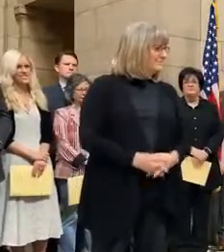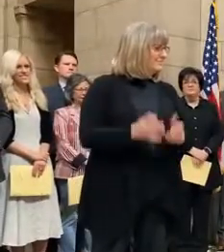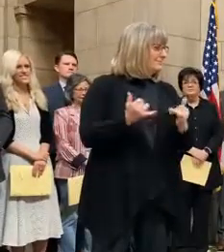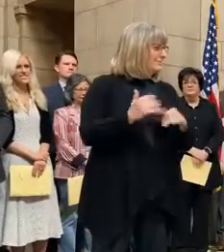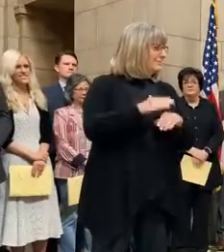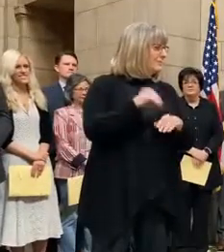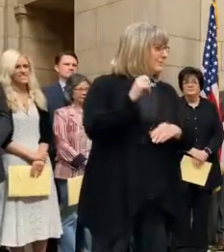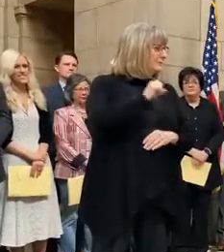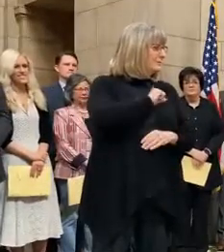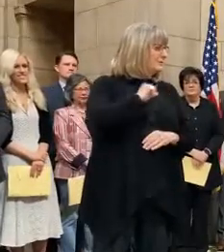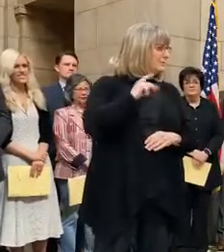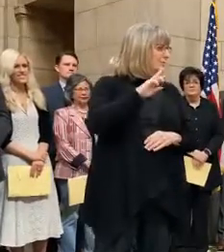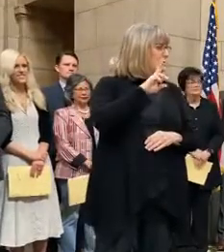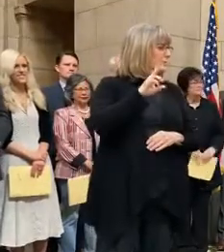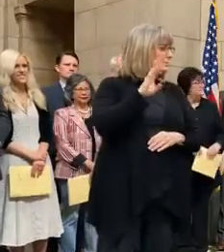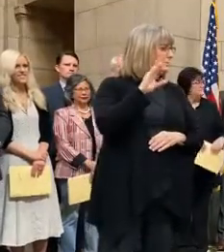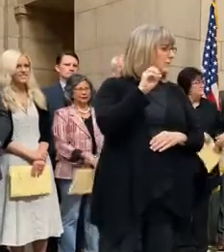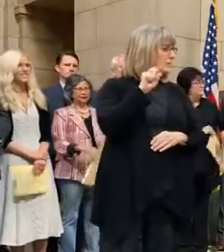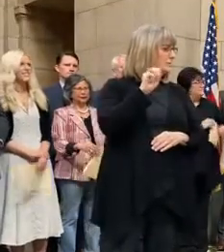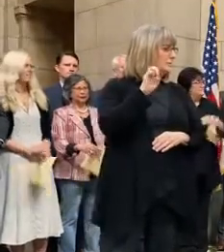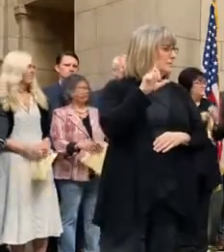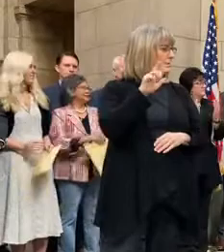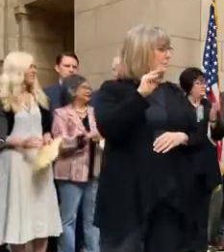Now I'd like to call up Senator Bruce Bosselman.